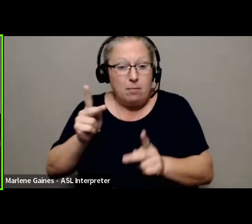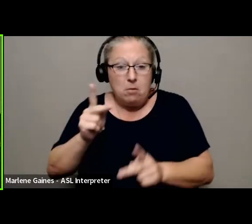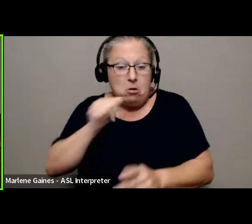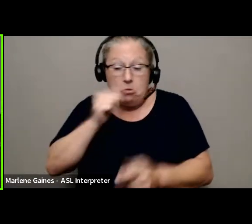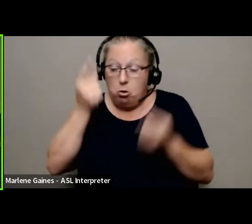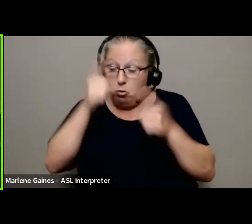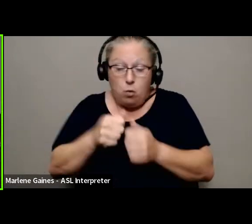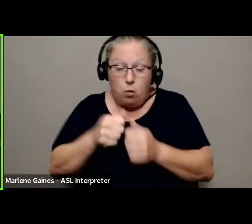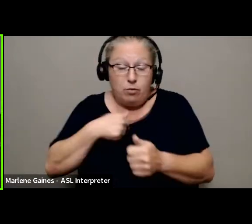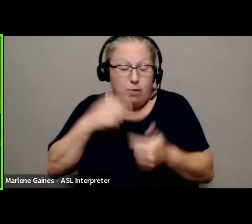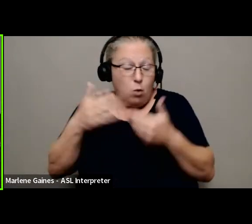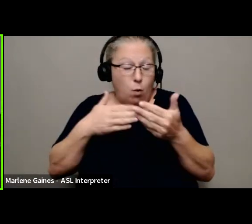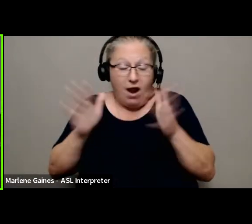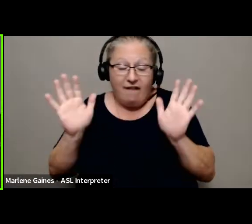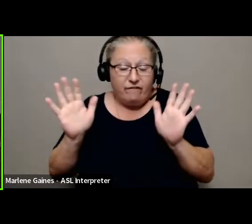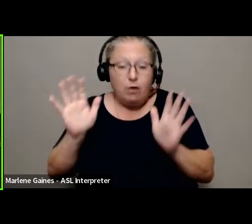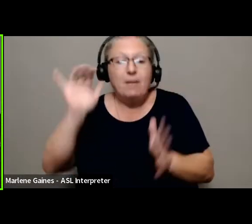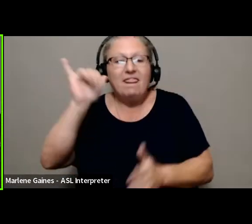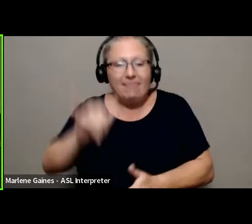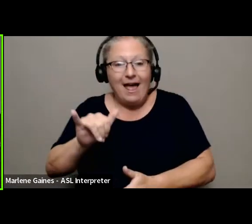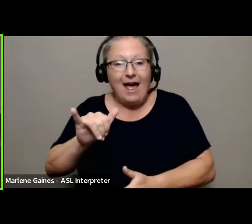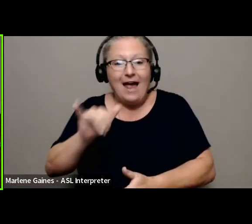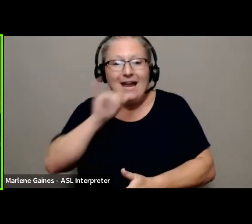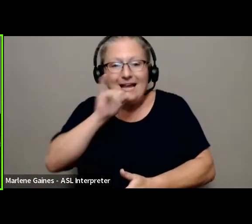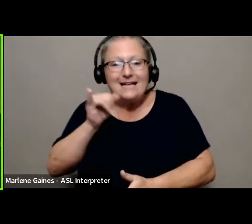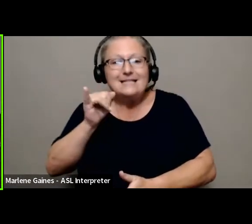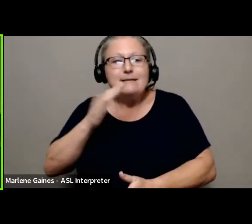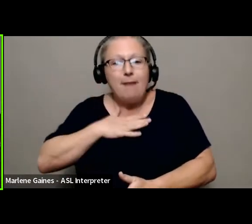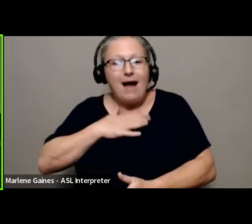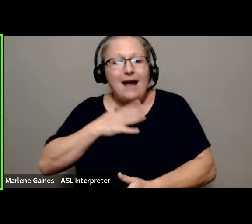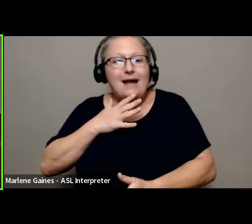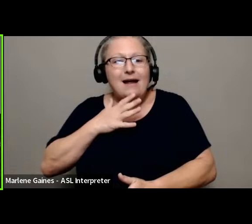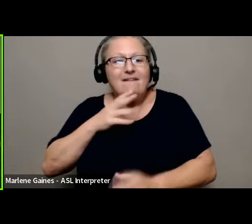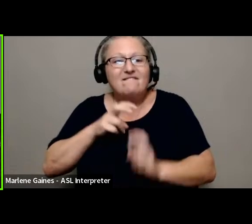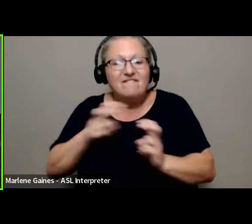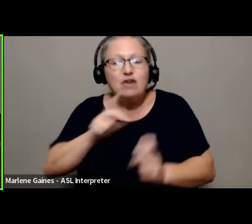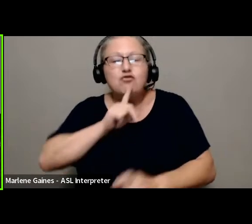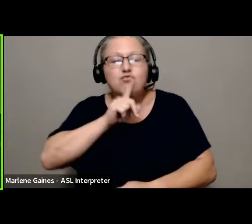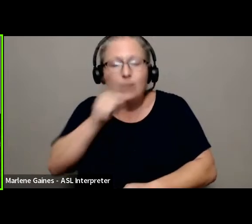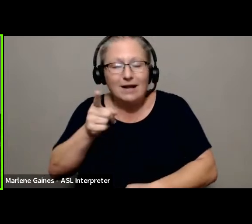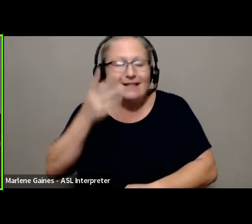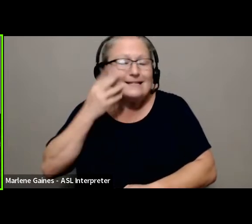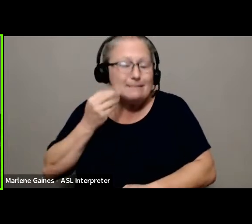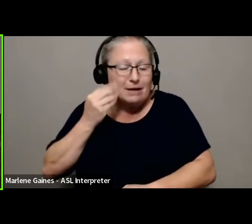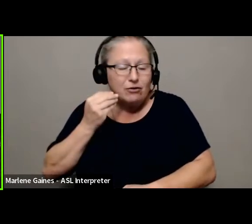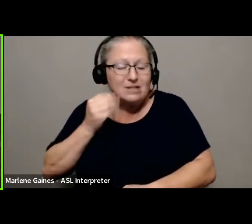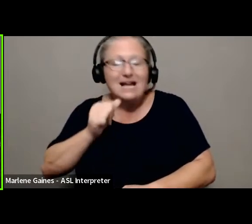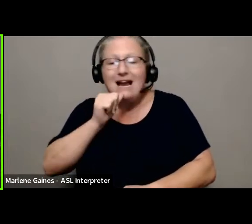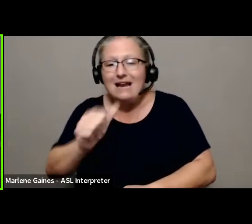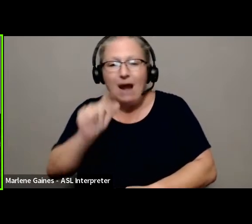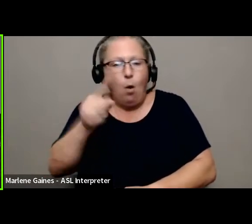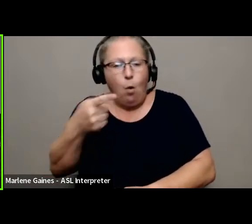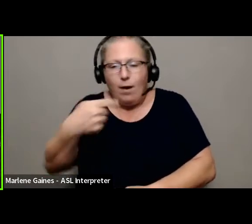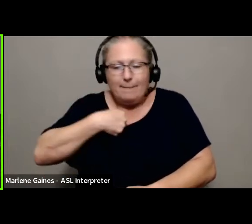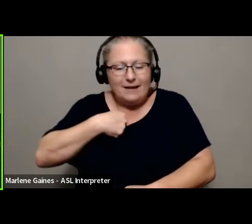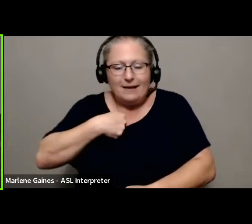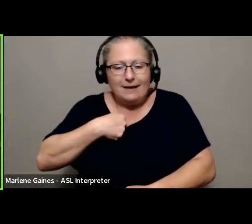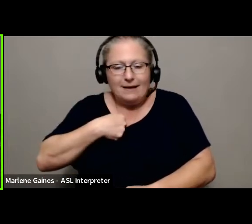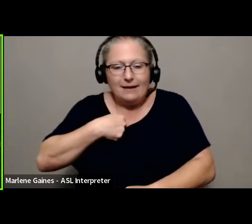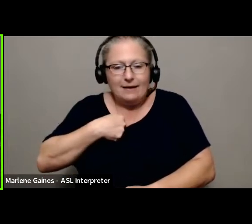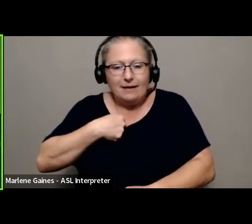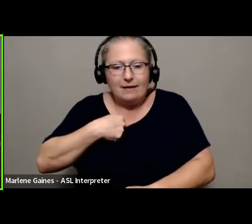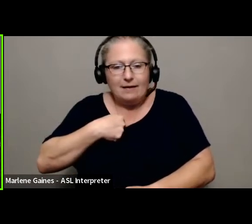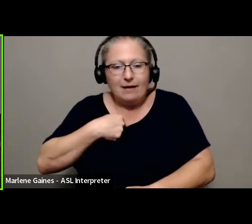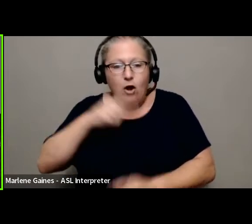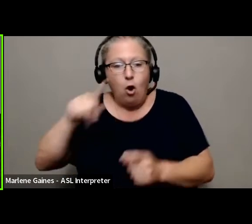agree with me, whatever, but that is an experience that it's very real, and it's not just with me. And